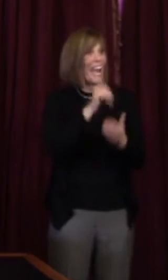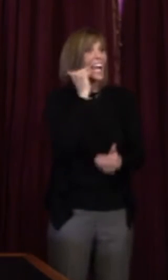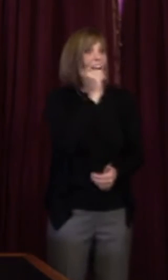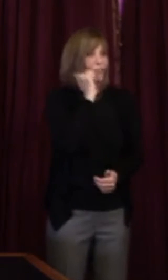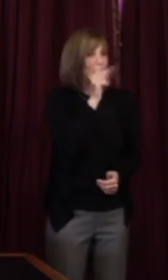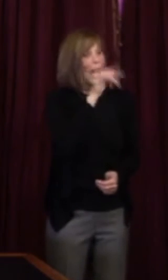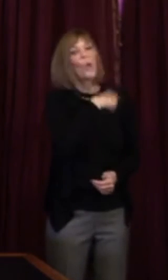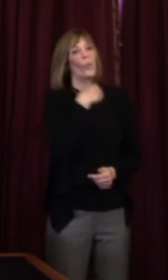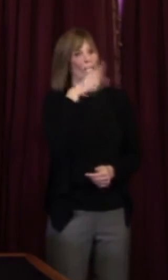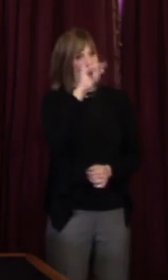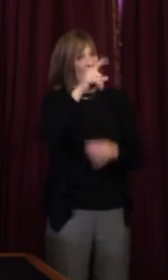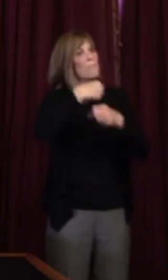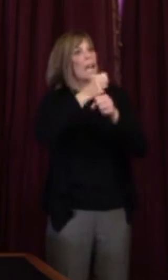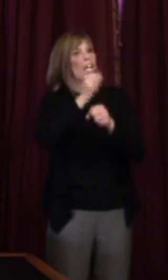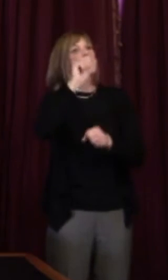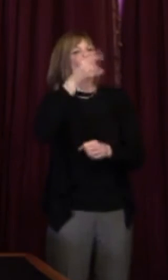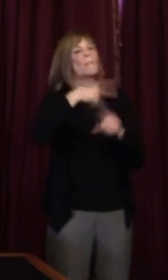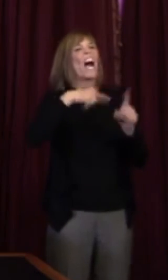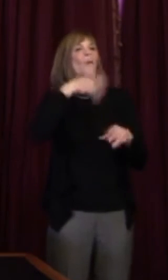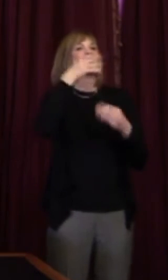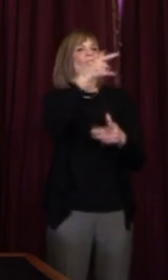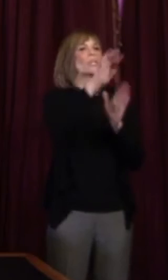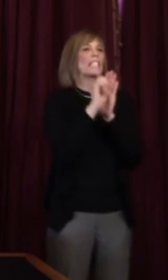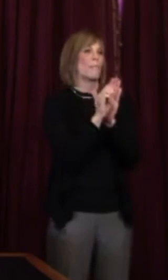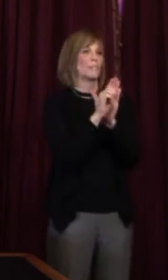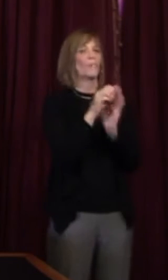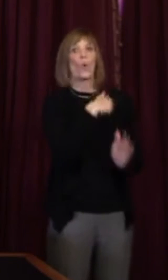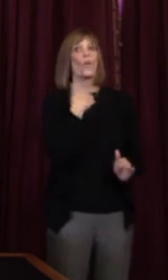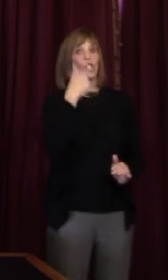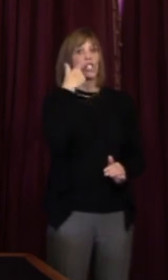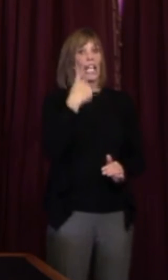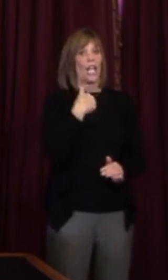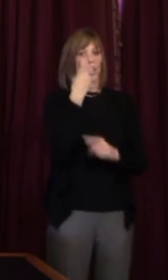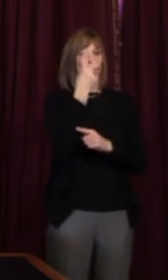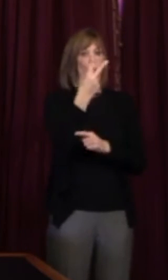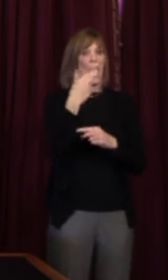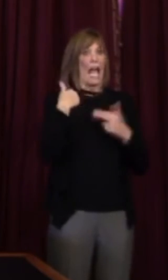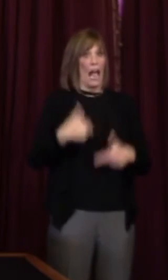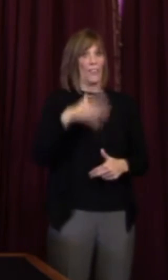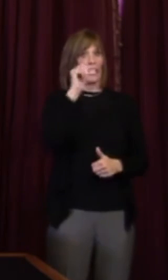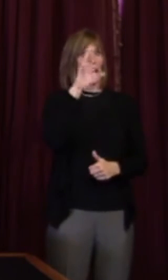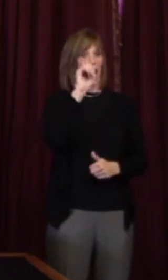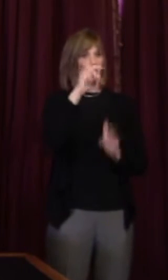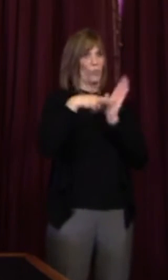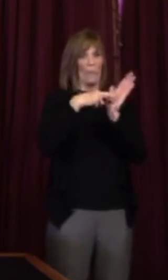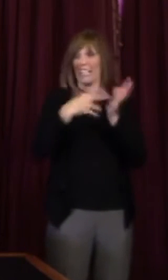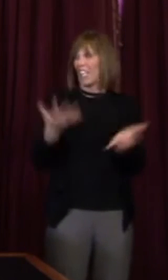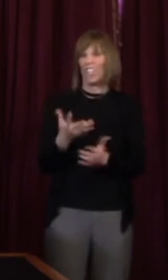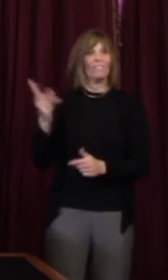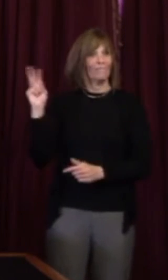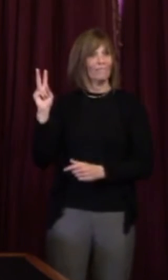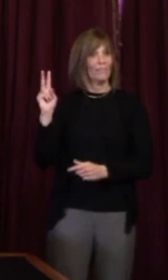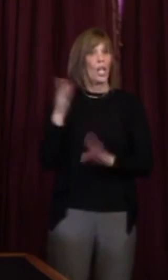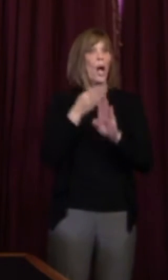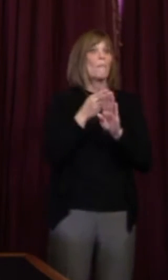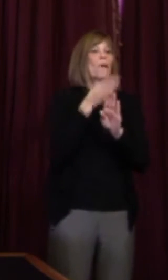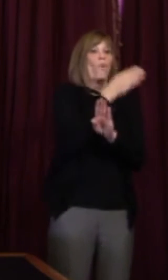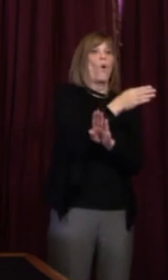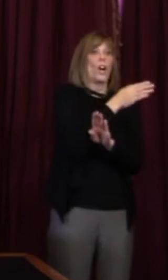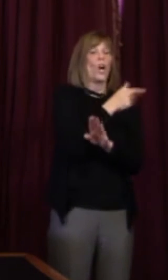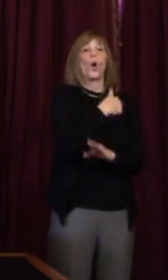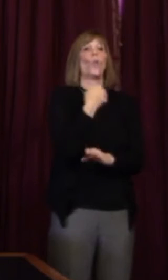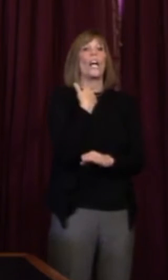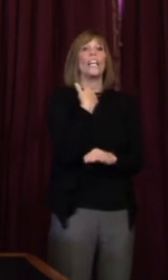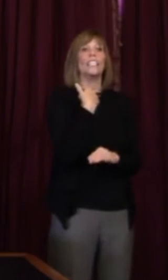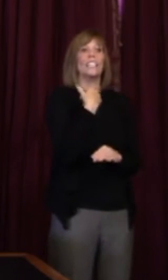have made adjustments. But I'll give you an example. We just had the healthcare, two healthcare systems represented up here. Earlier on, we had